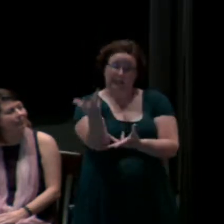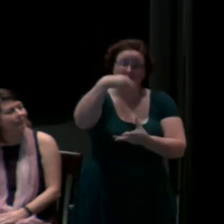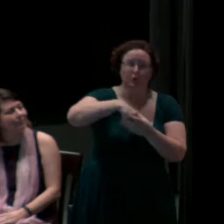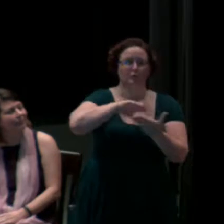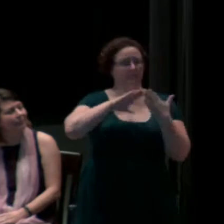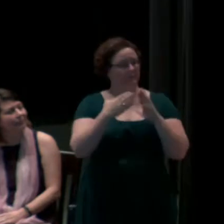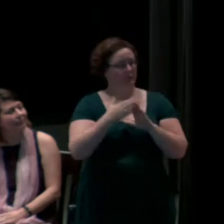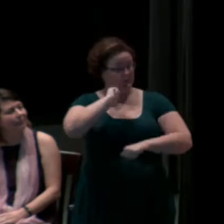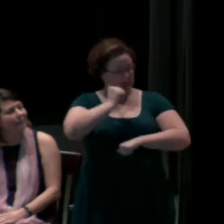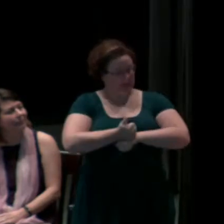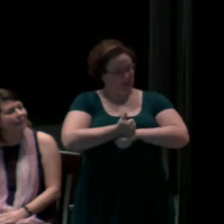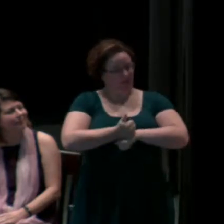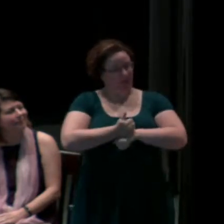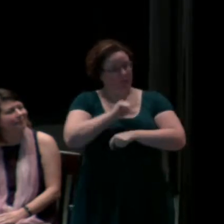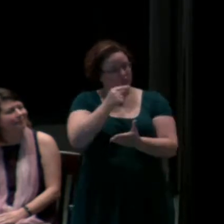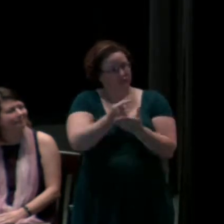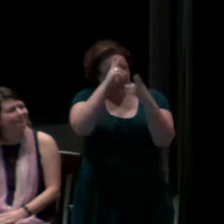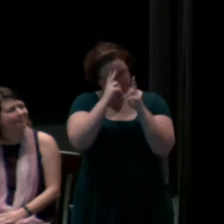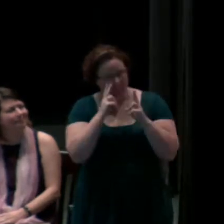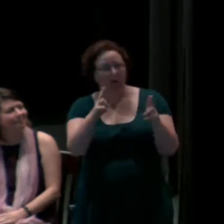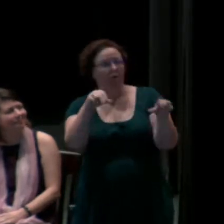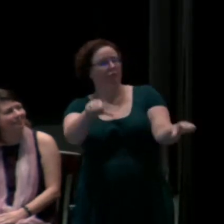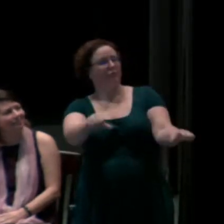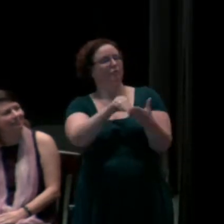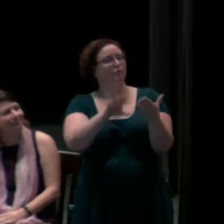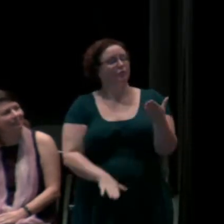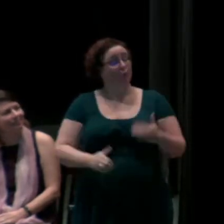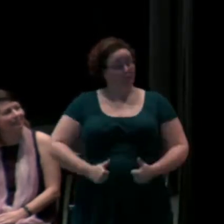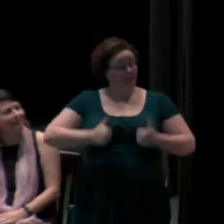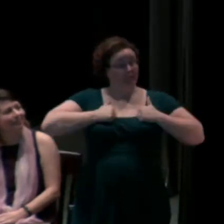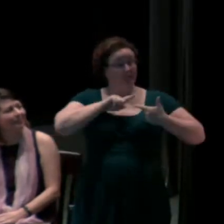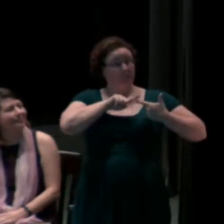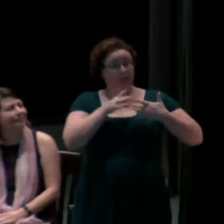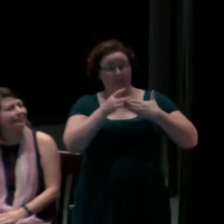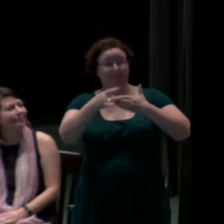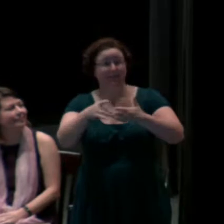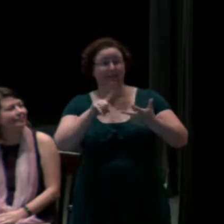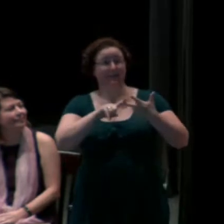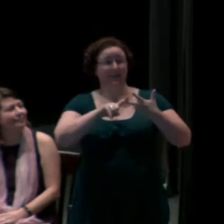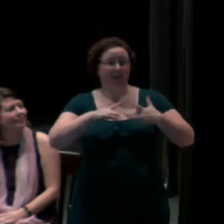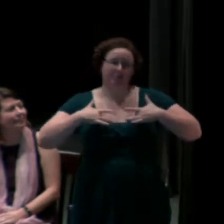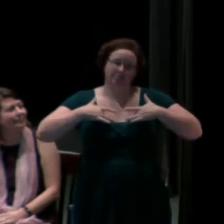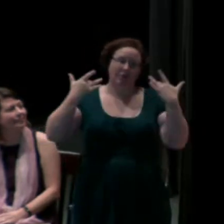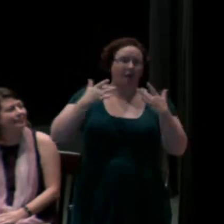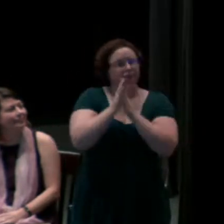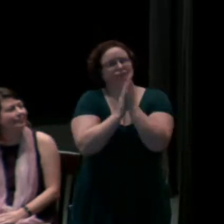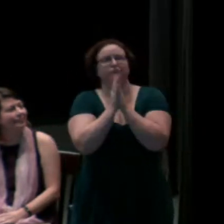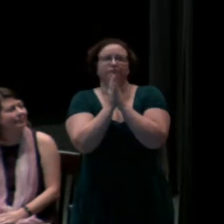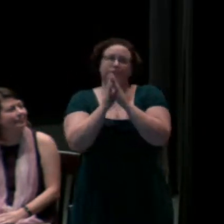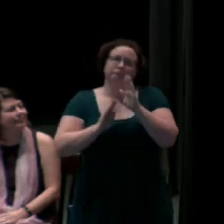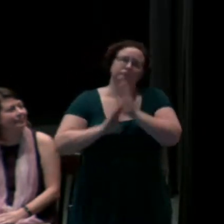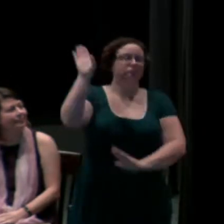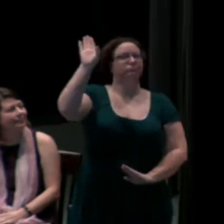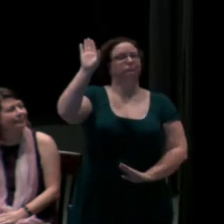to graduate honorable students who will live, lead, and thrive in a global society.